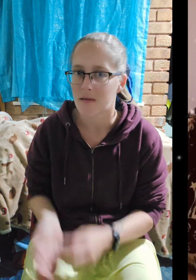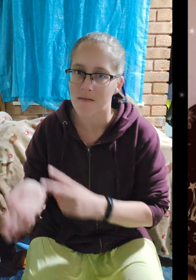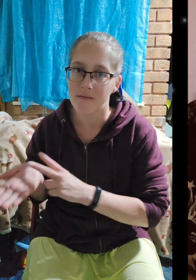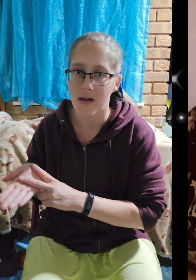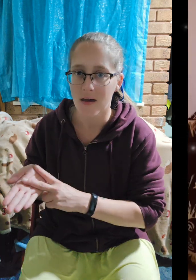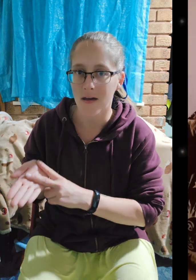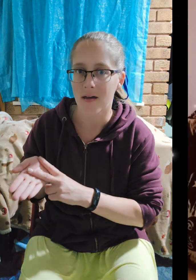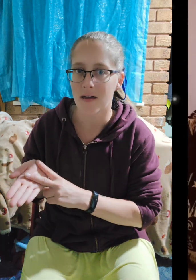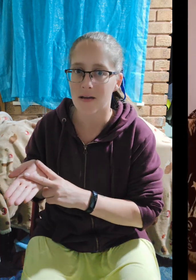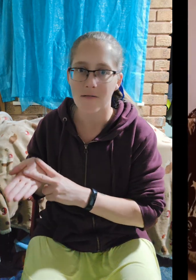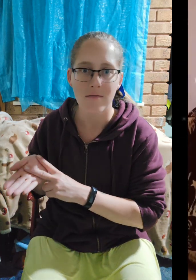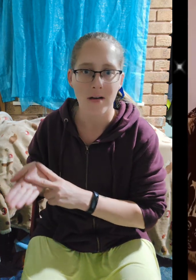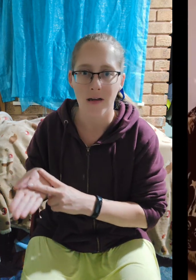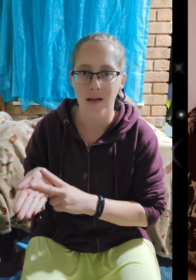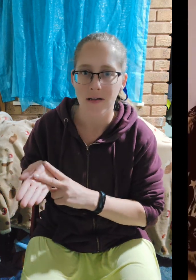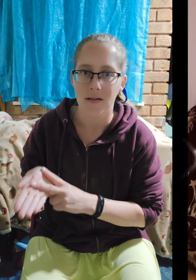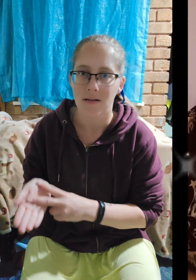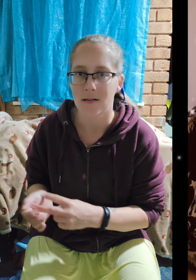Valerie.